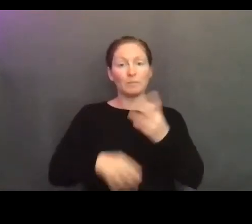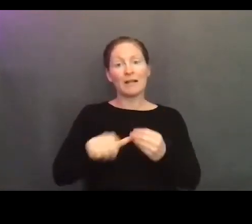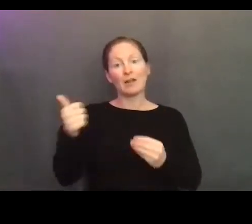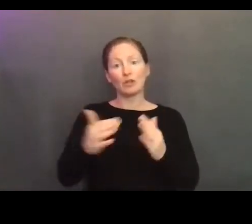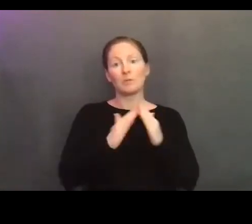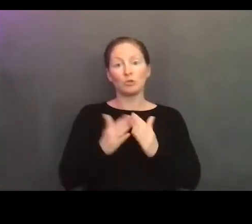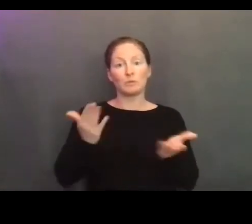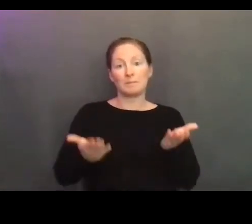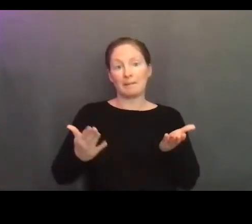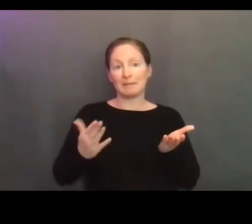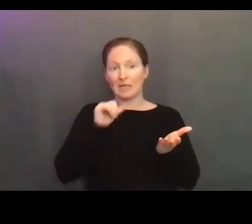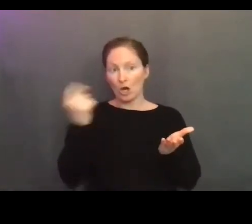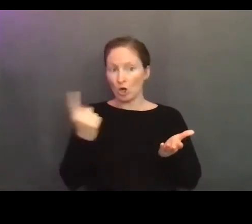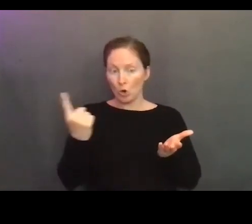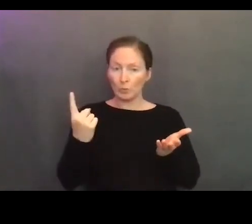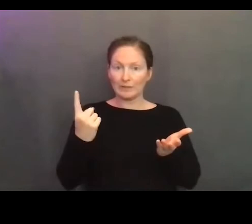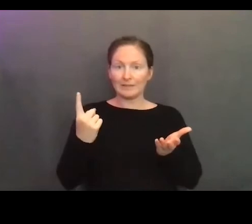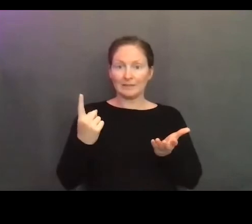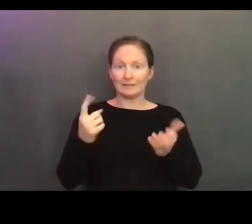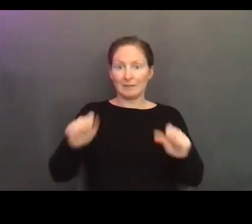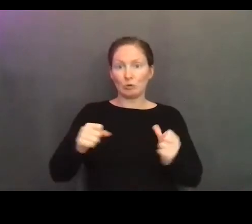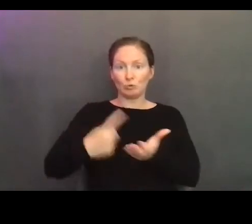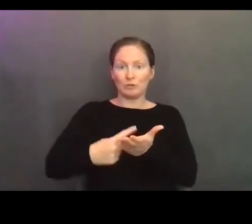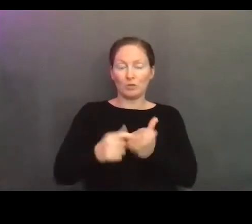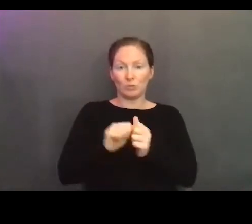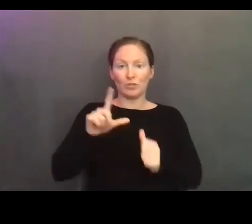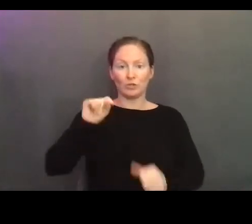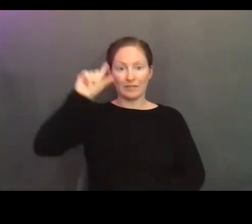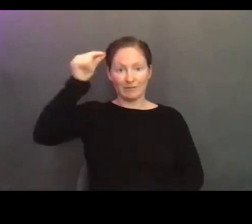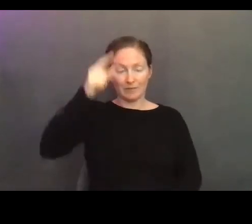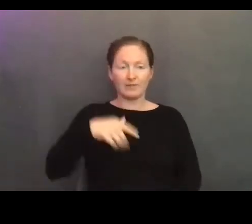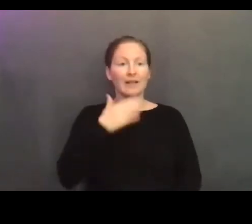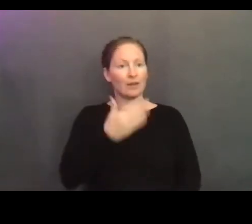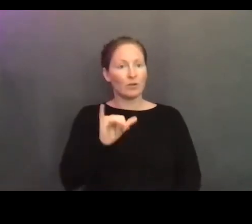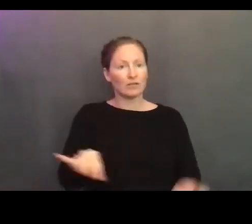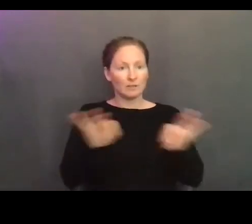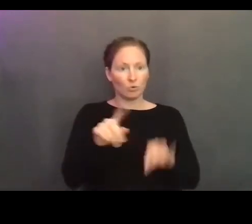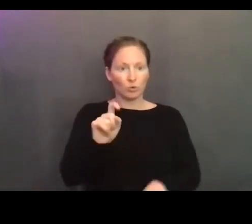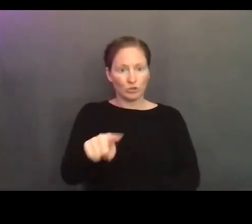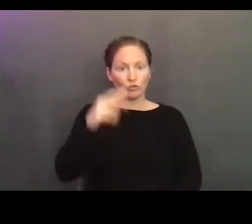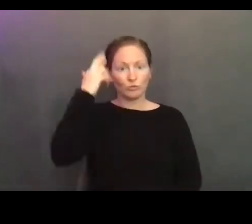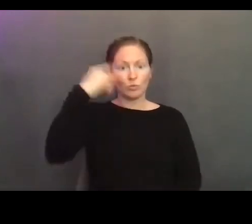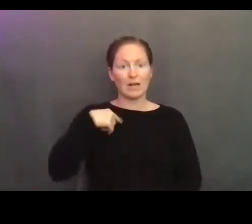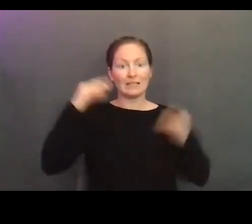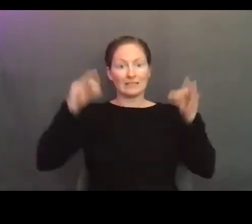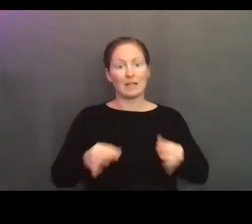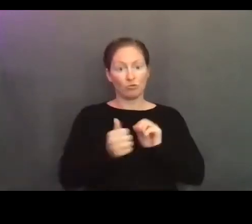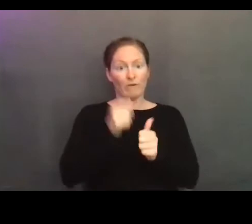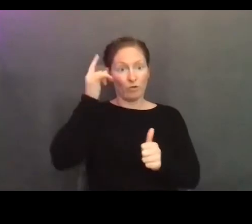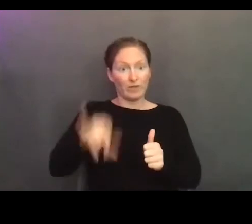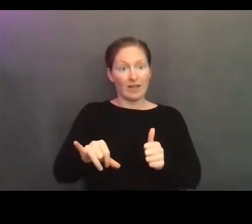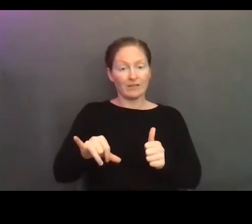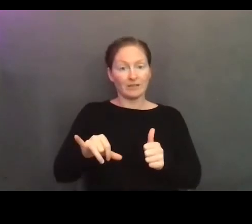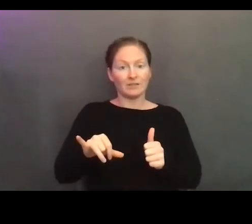governor. Well, first thing is, thank you. Very important question. The reason why I decided to run, because I, as President